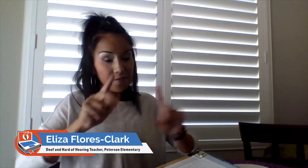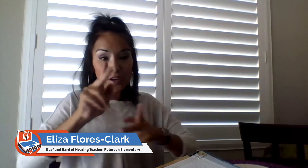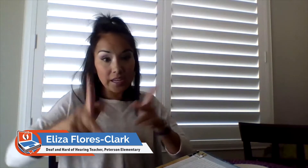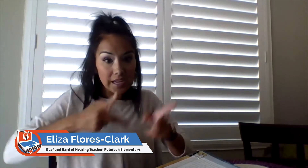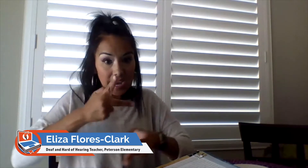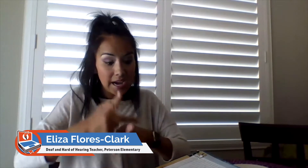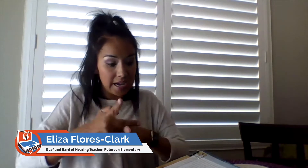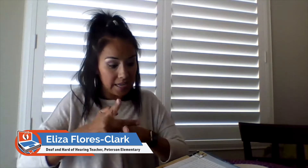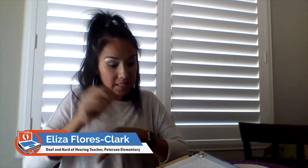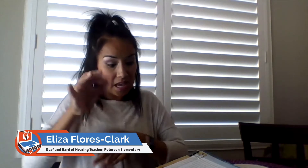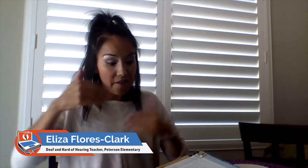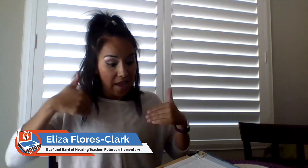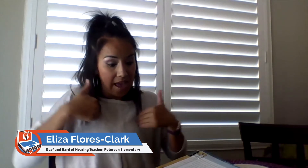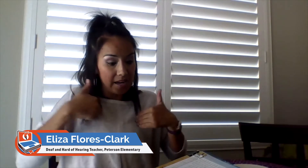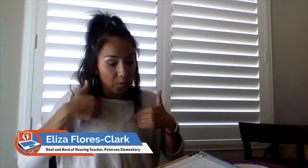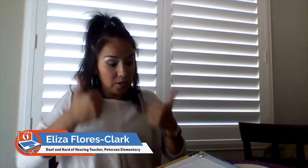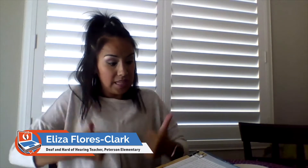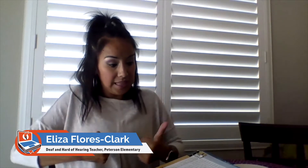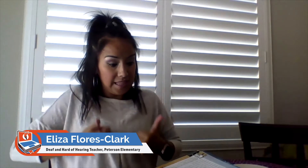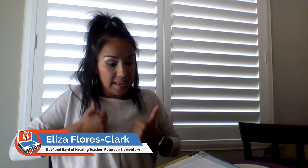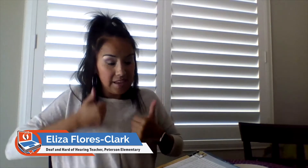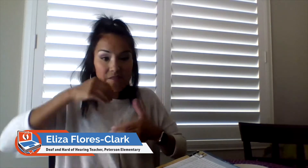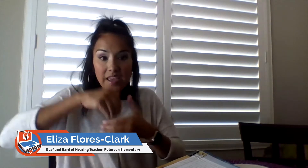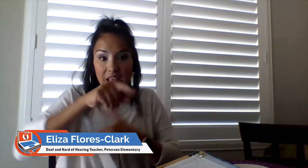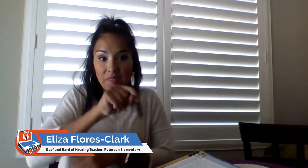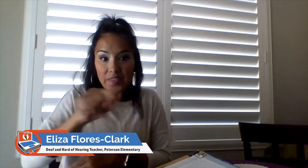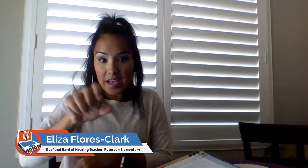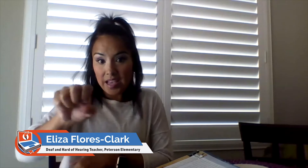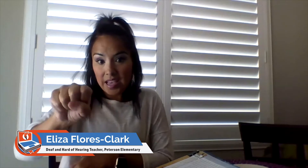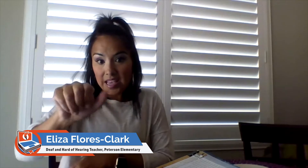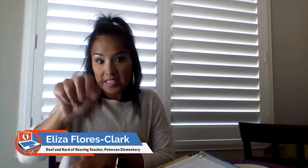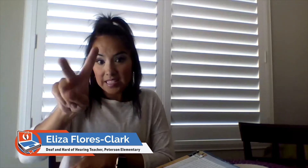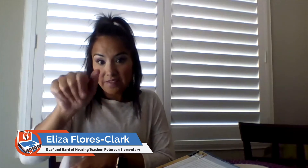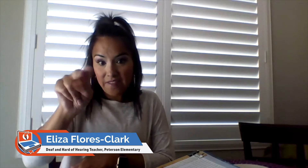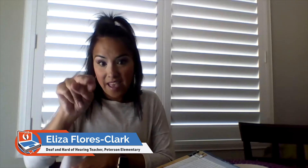Different kinds of animals in the savanna.